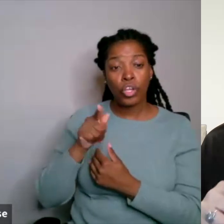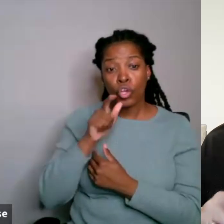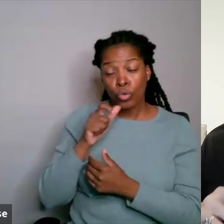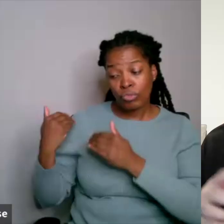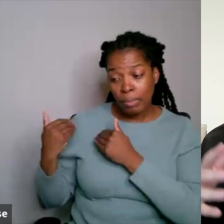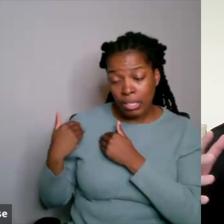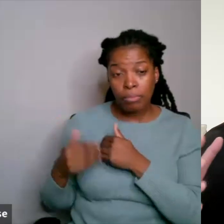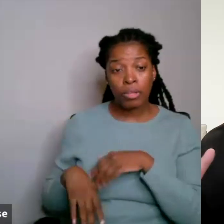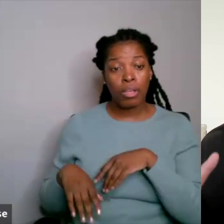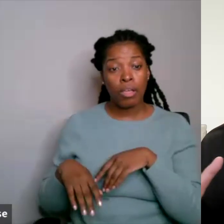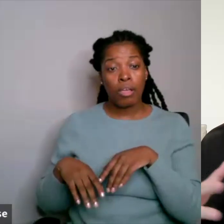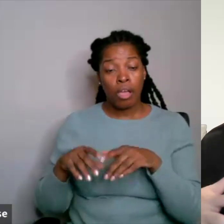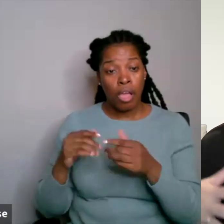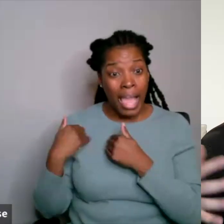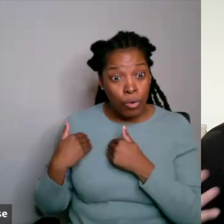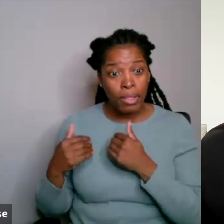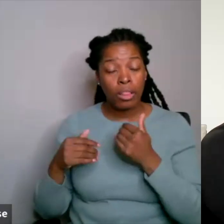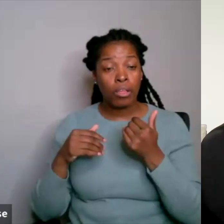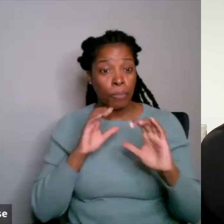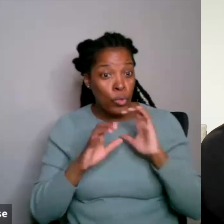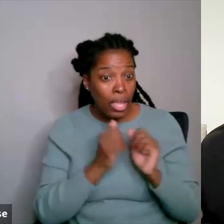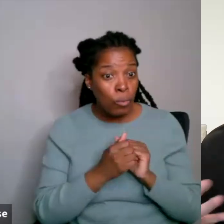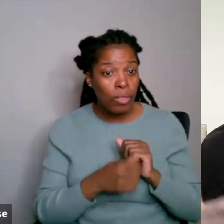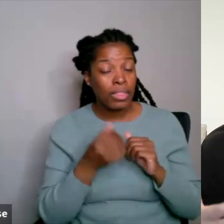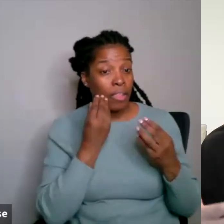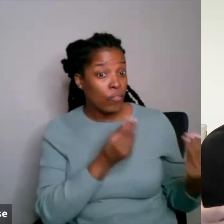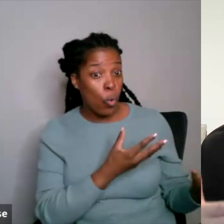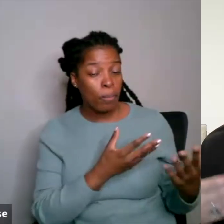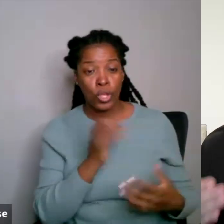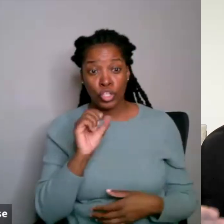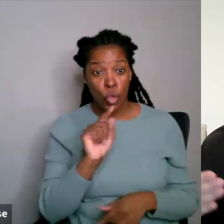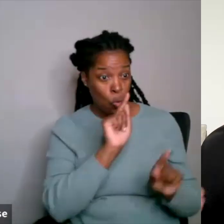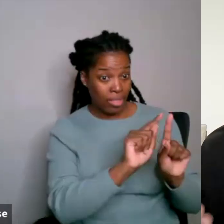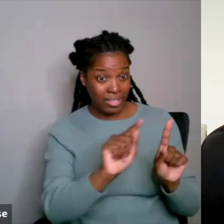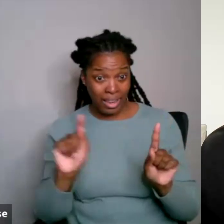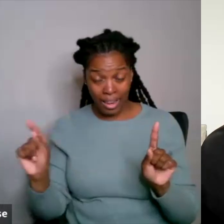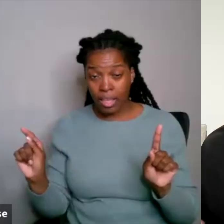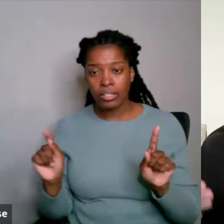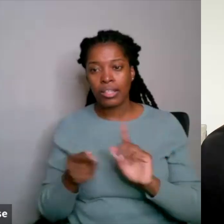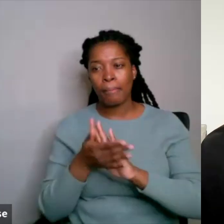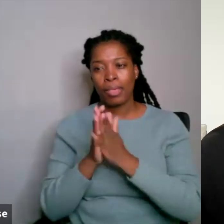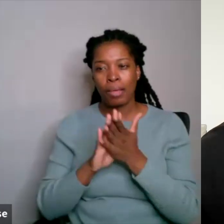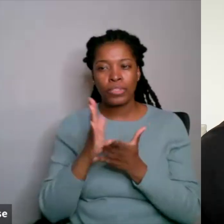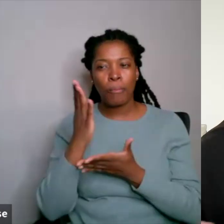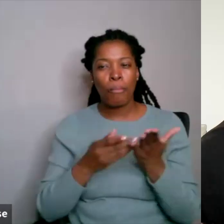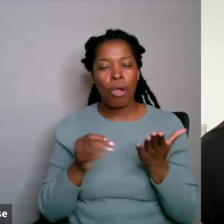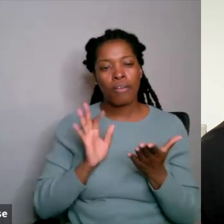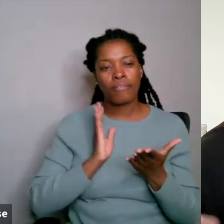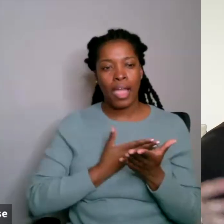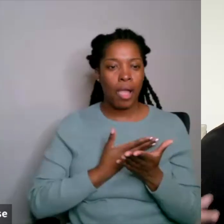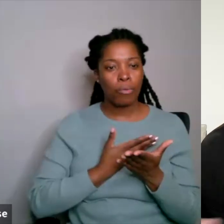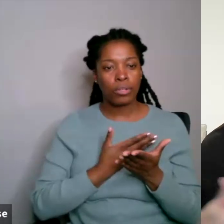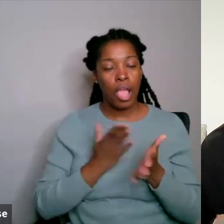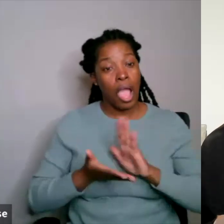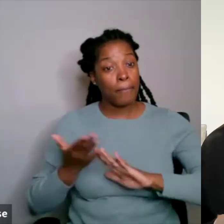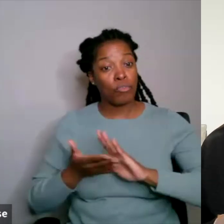who needs to be informed, so that the delegation becomes, again, a part of our operationalizing